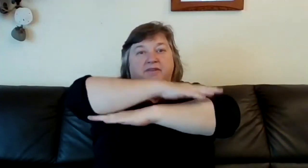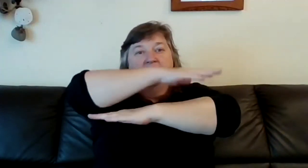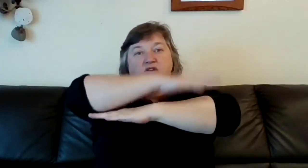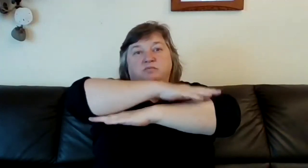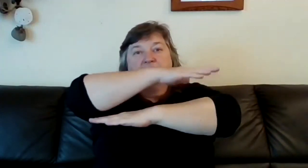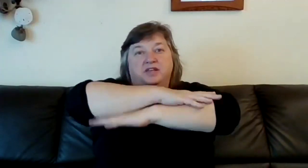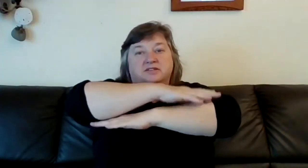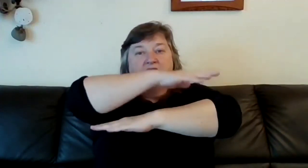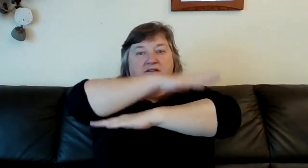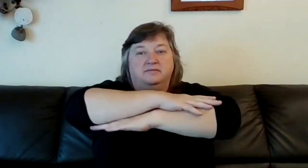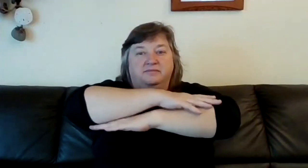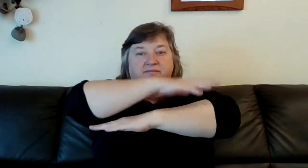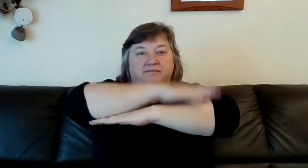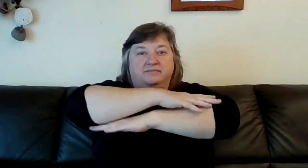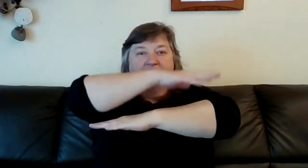and you can put things on it.